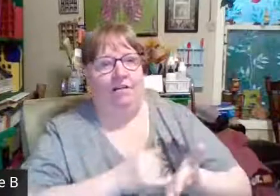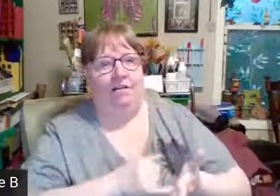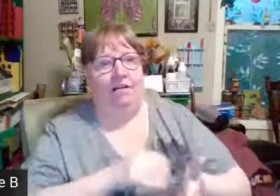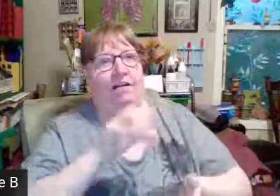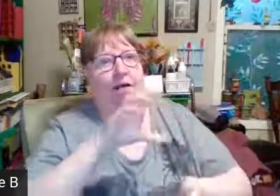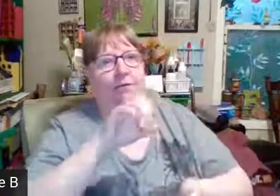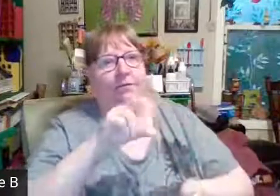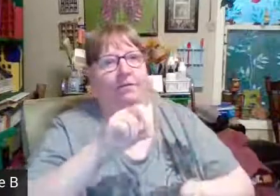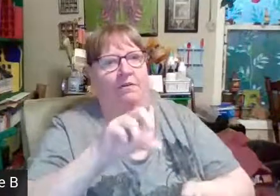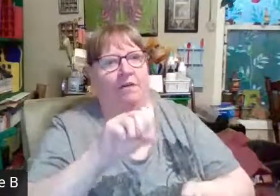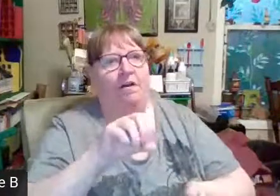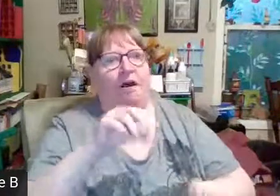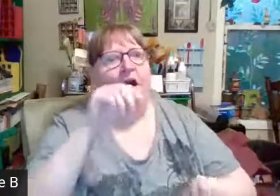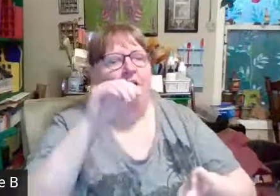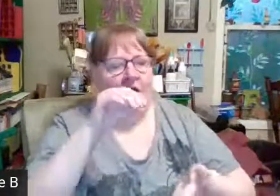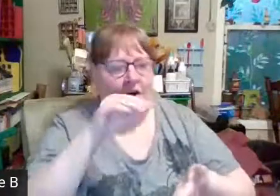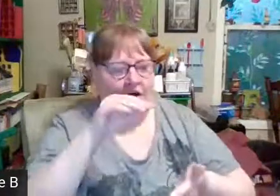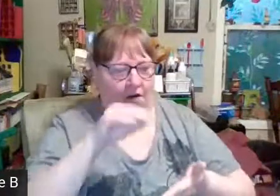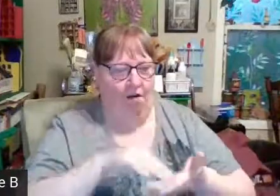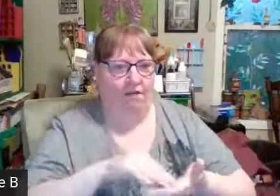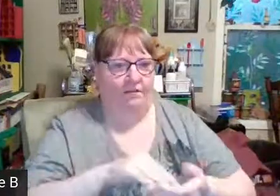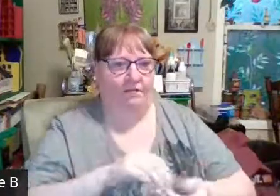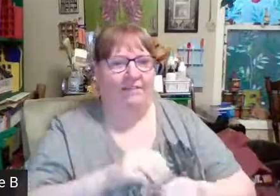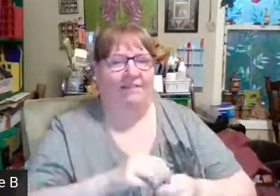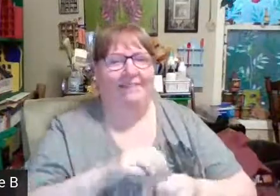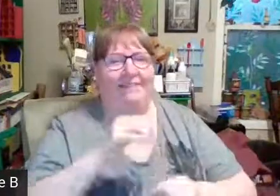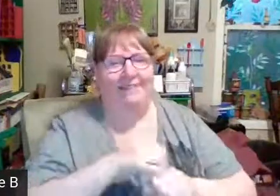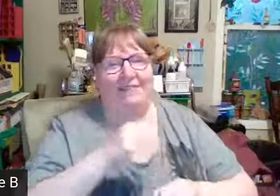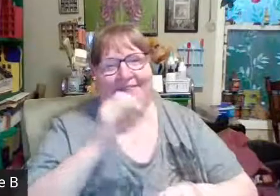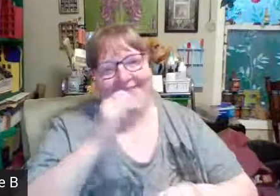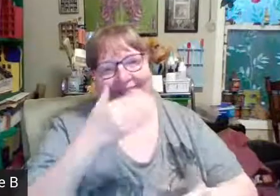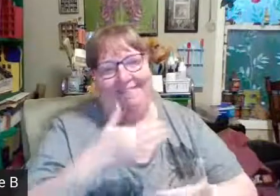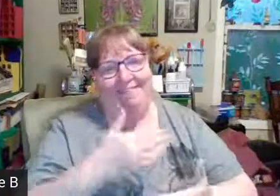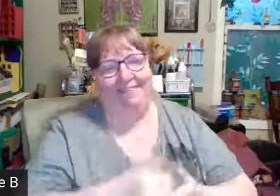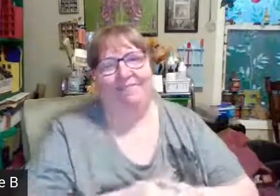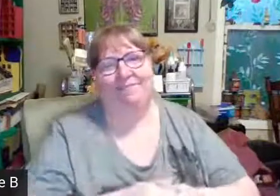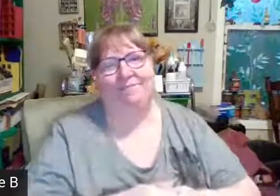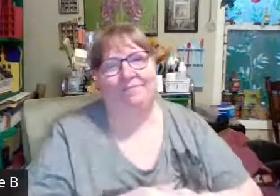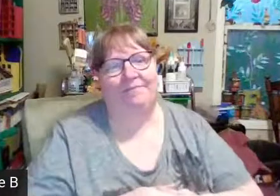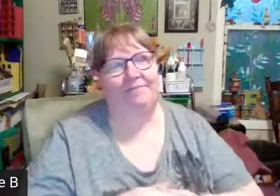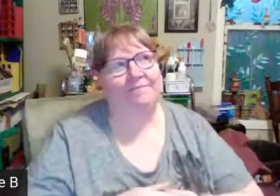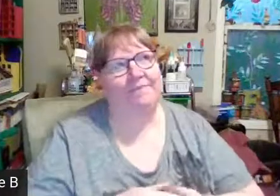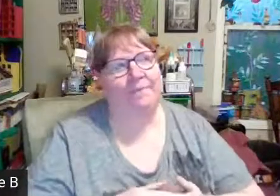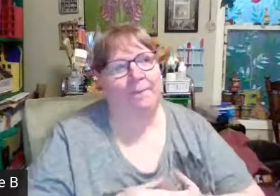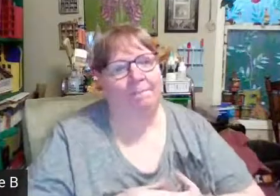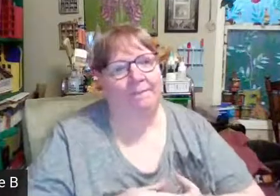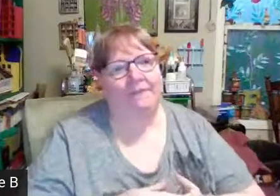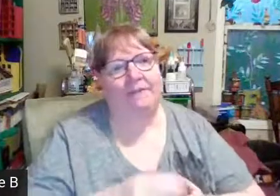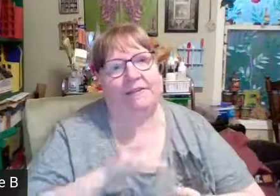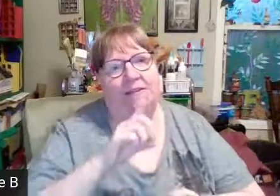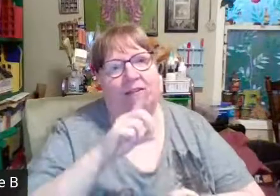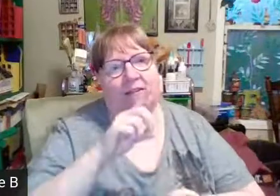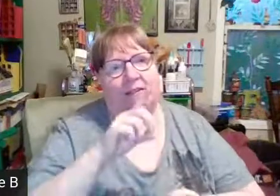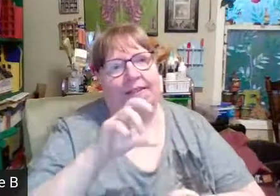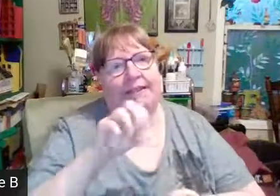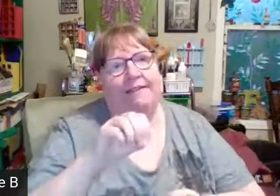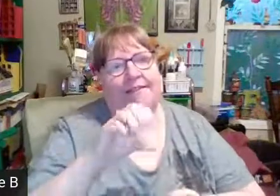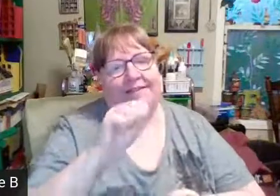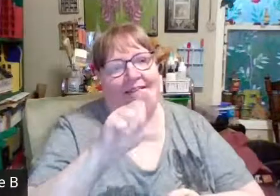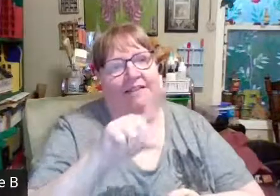would knock my socks off is if someone was, okay, so first off, if someone's de-stashing and they just want to get through their stuff and they just